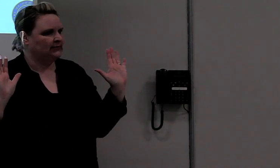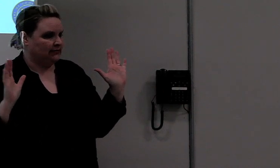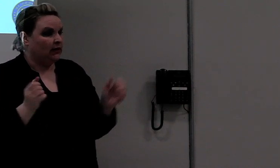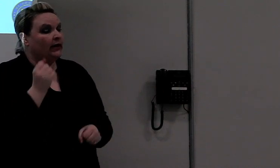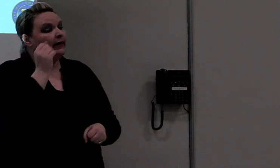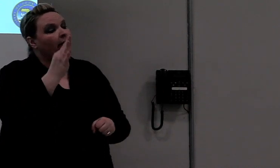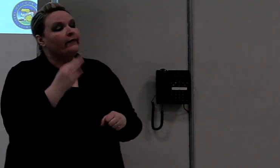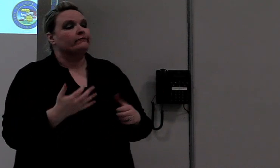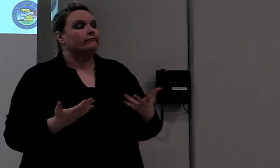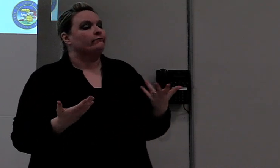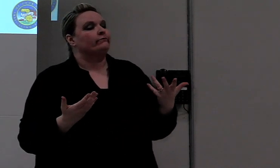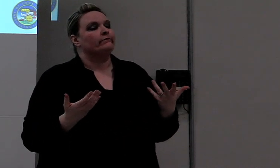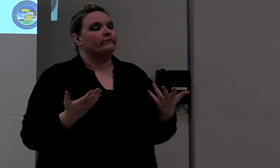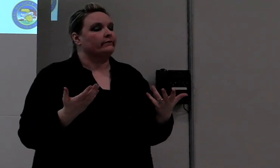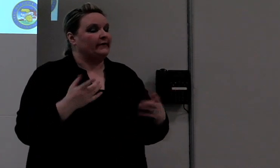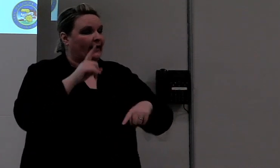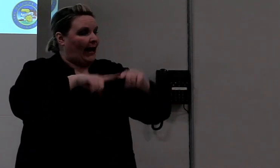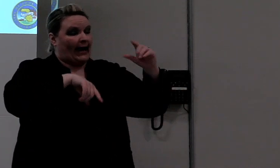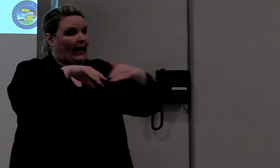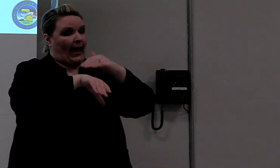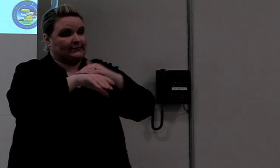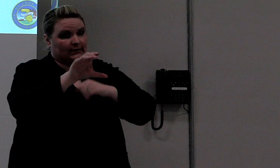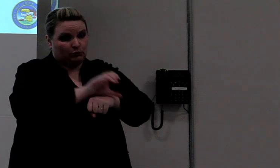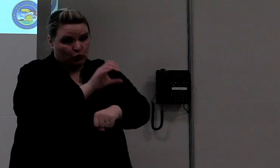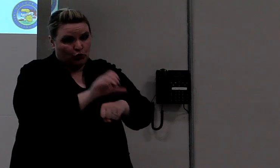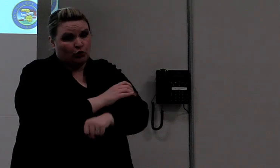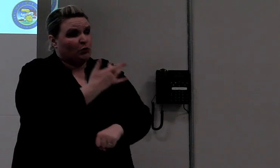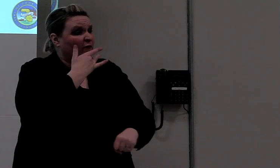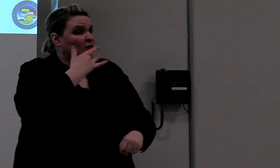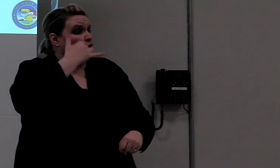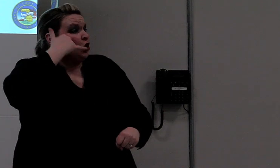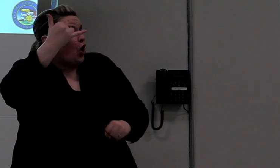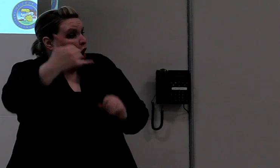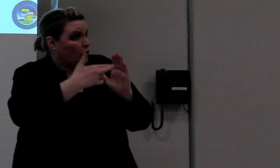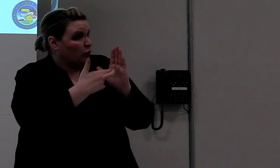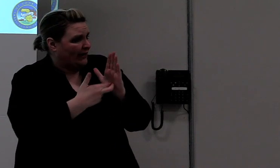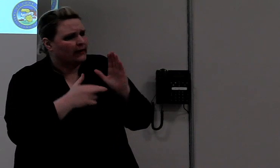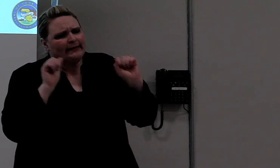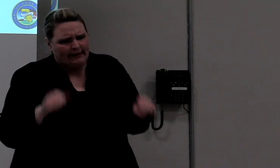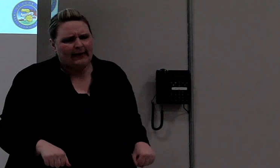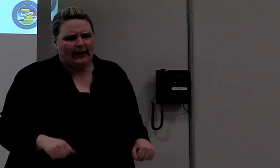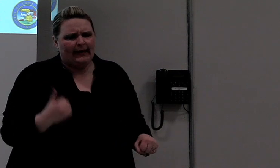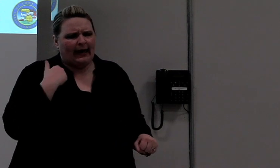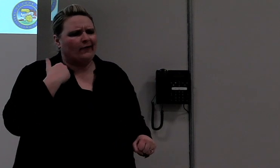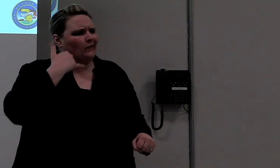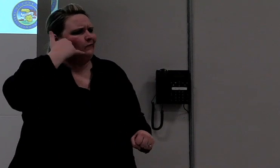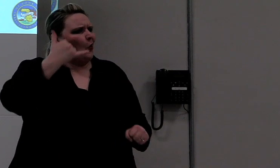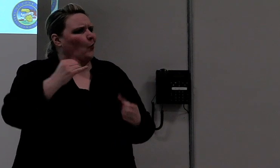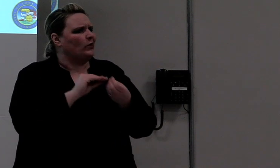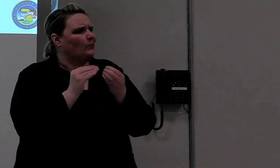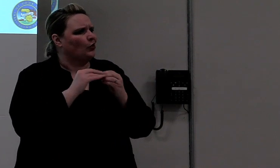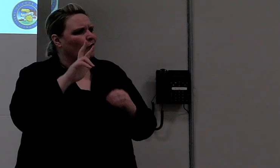If you don't have access to a computer and you just want to call and register, we also have our general number,